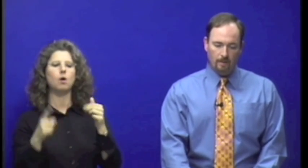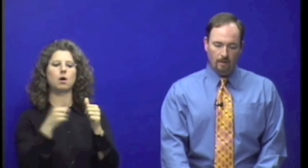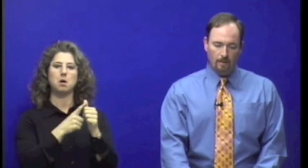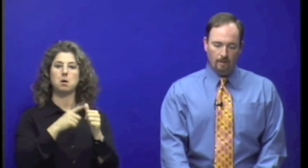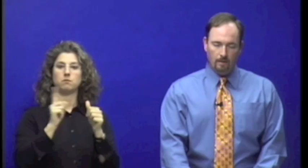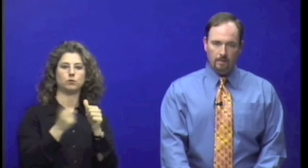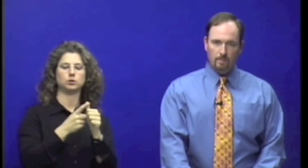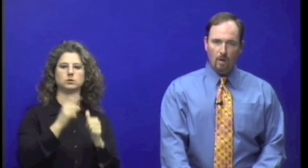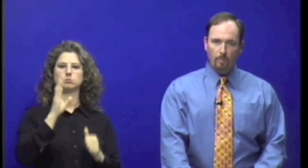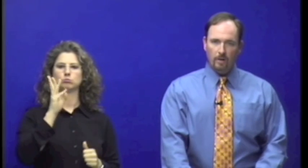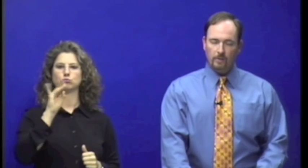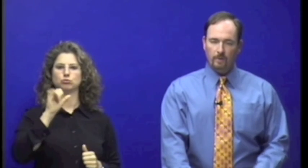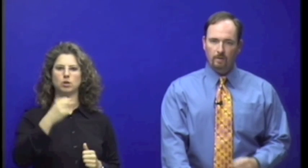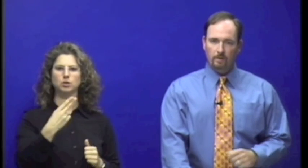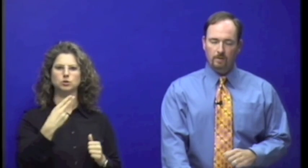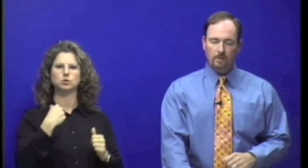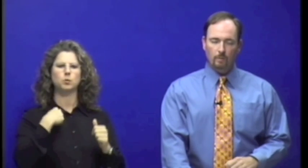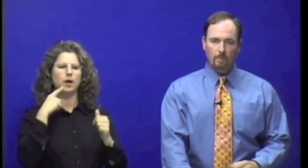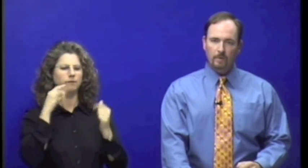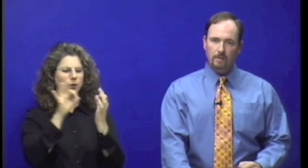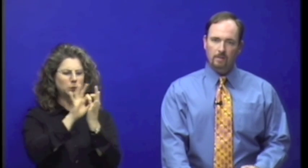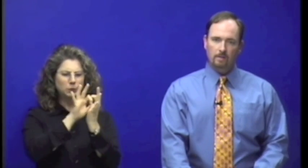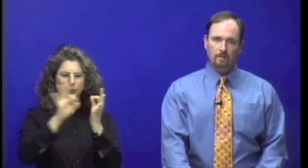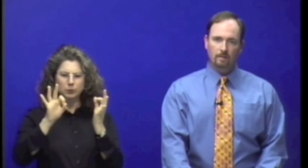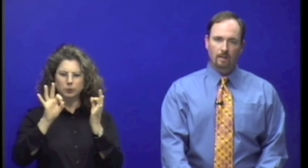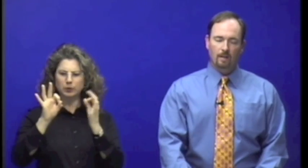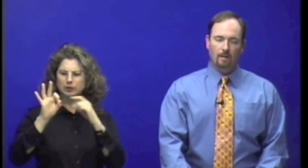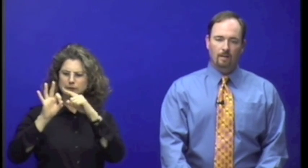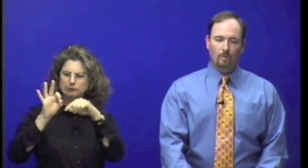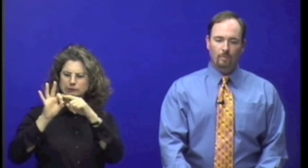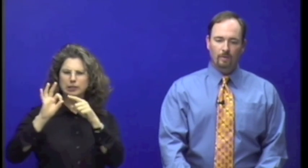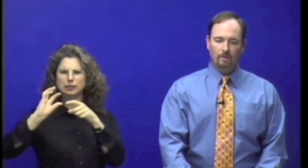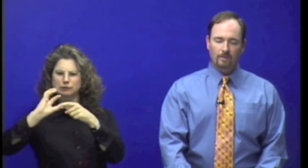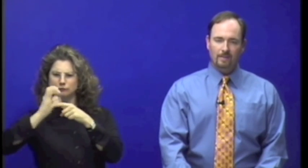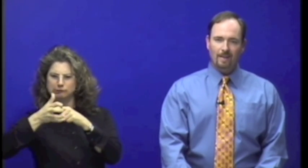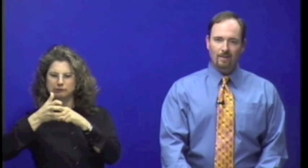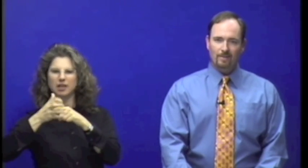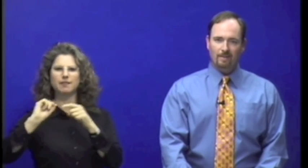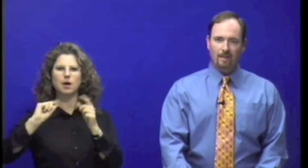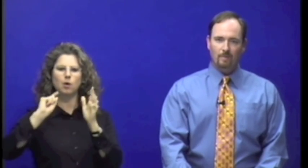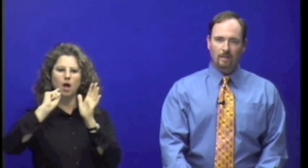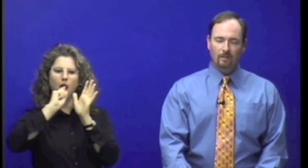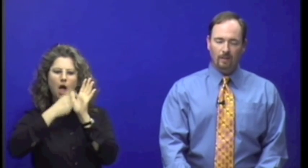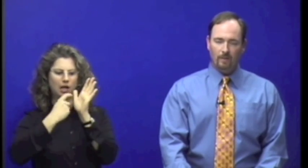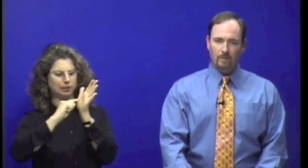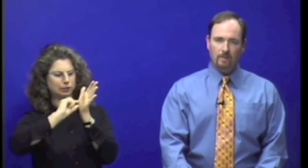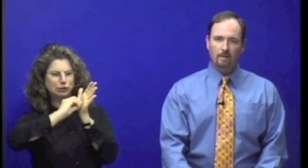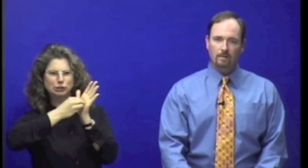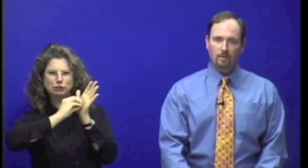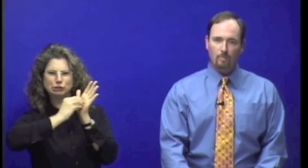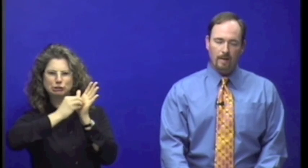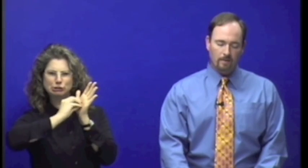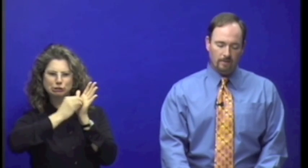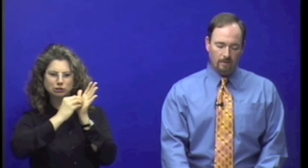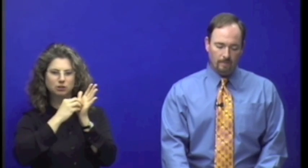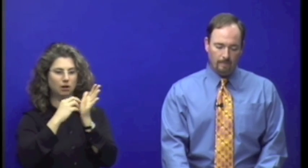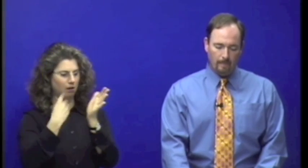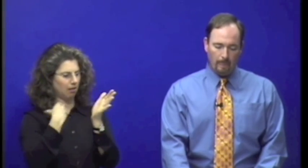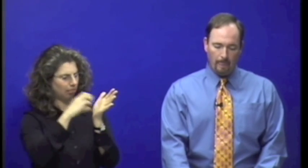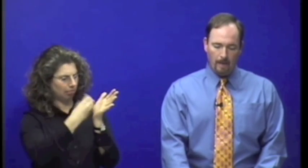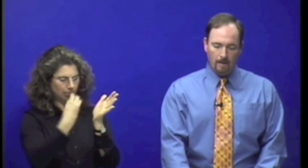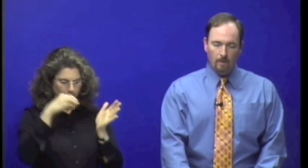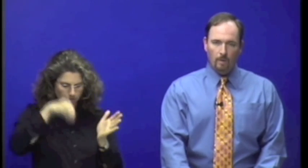biopsy. It's a small brush we use to sweep the tissue, and it will pull cells, and we can look at those cells under a